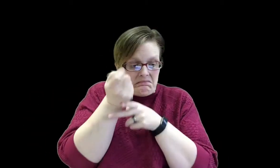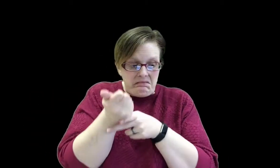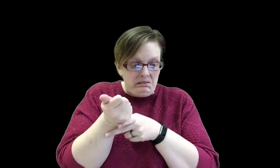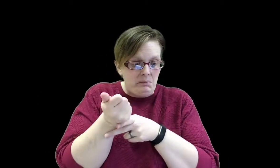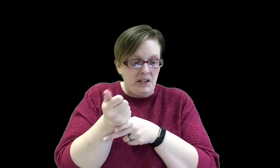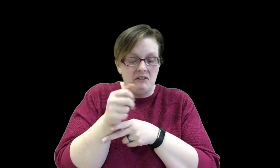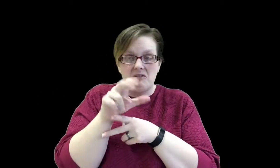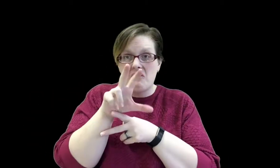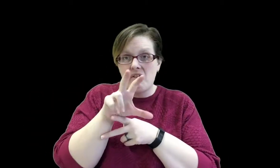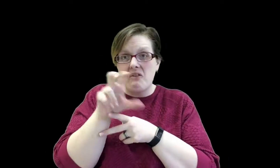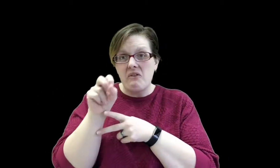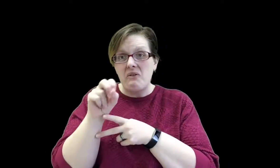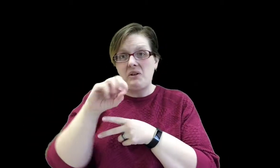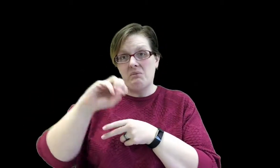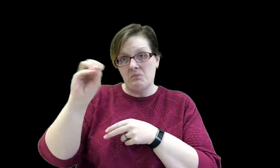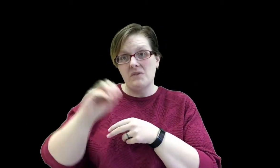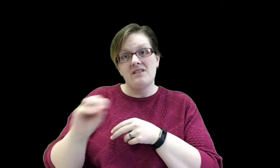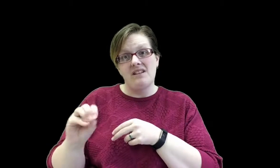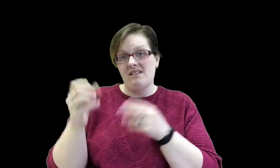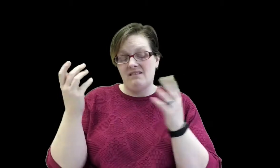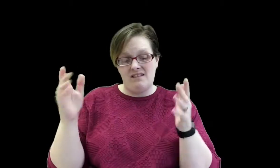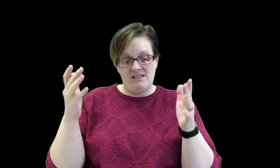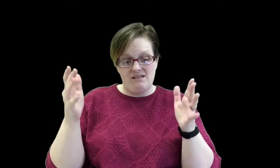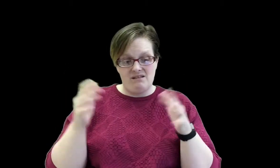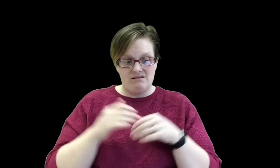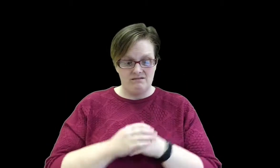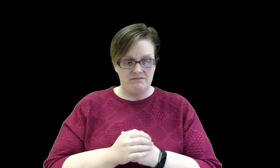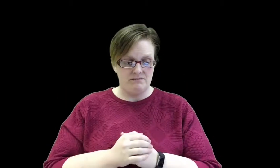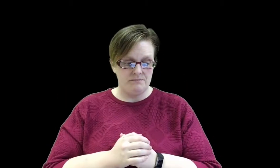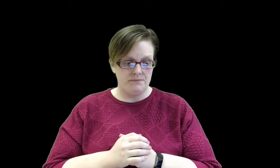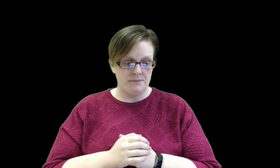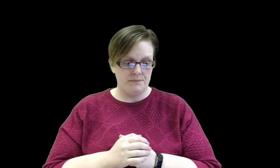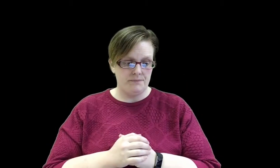little bit, maybe about 30% of the land can be farmed.